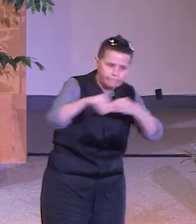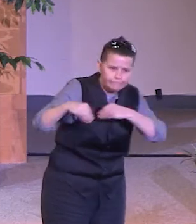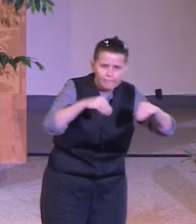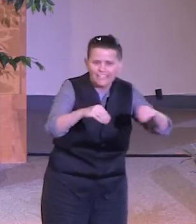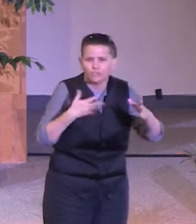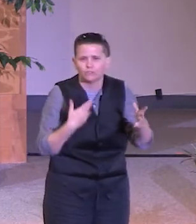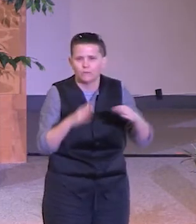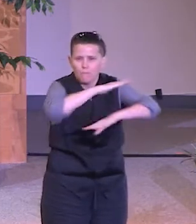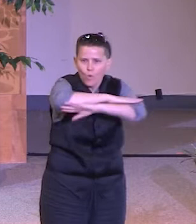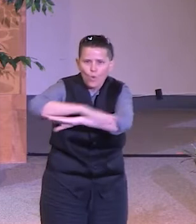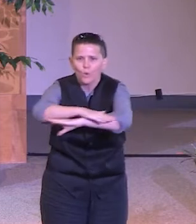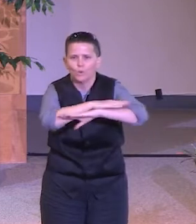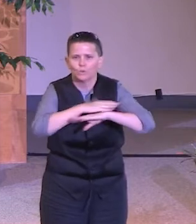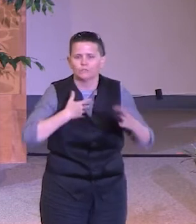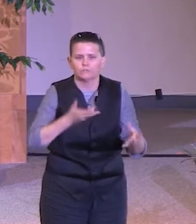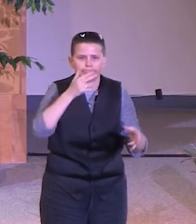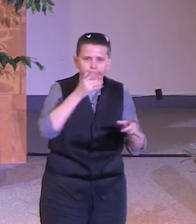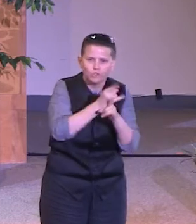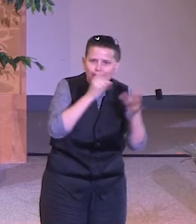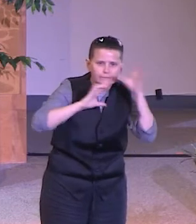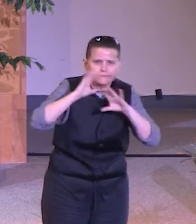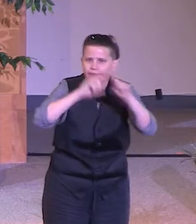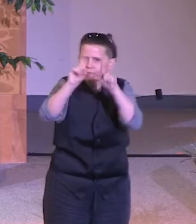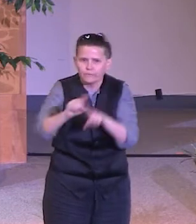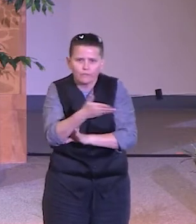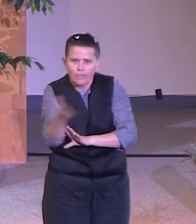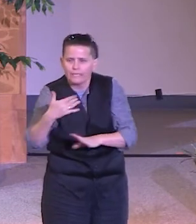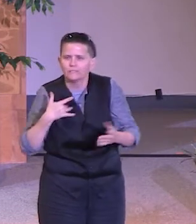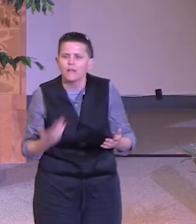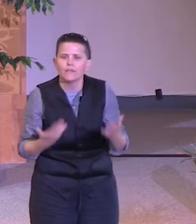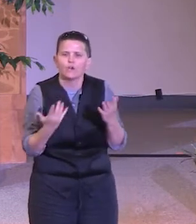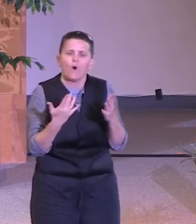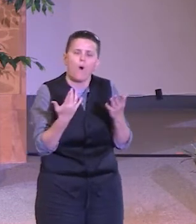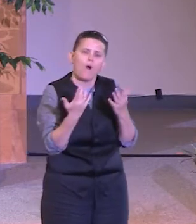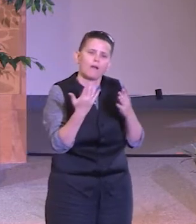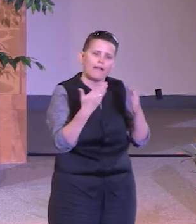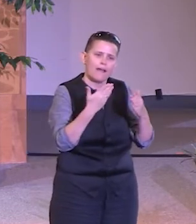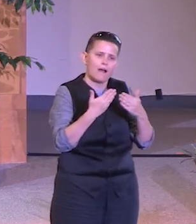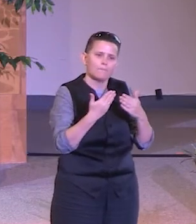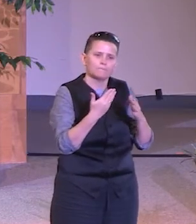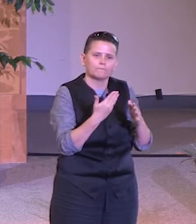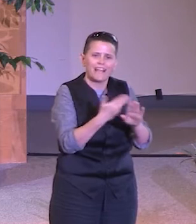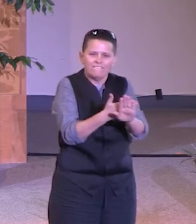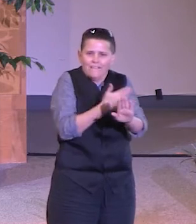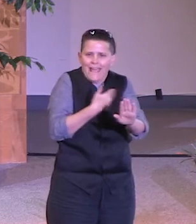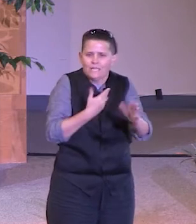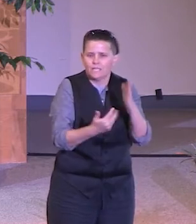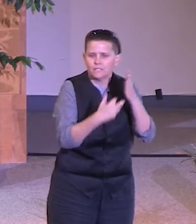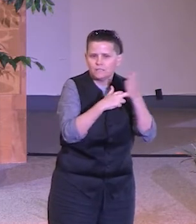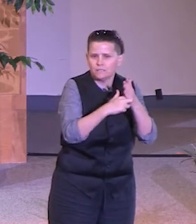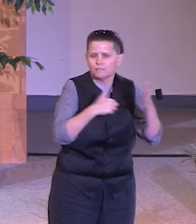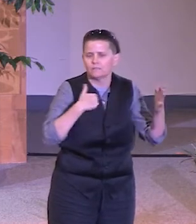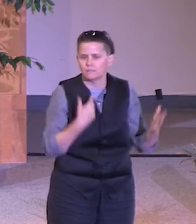more. There will be advance tickets available through Tuesday. The day of tickets available at the festival gates are